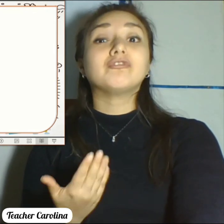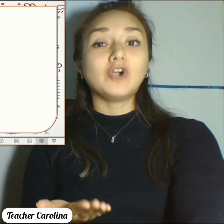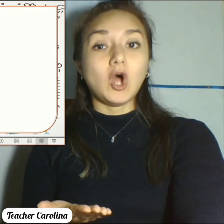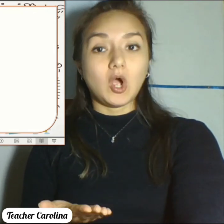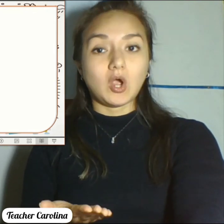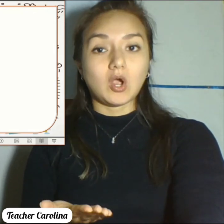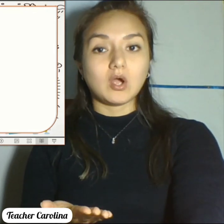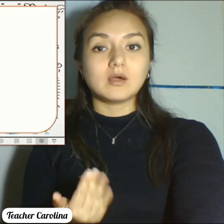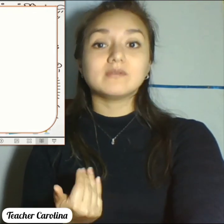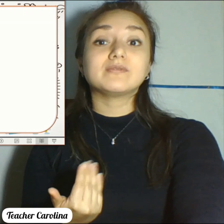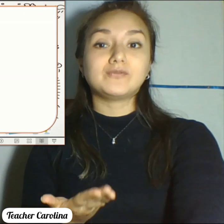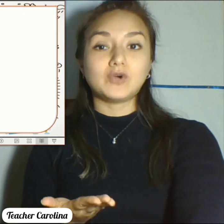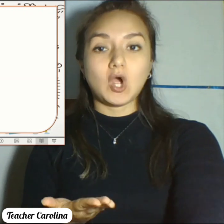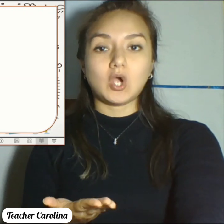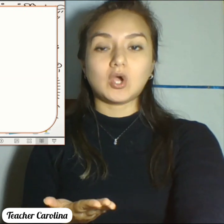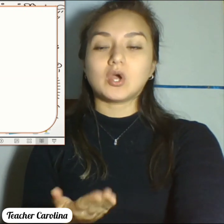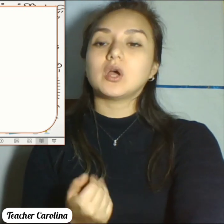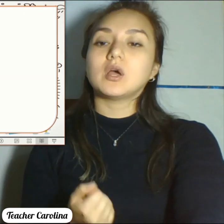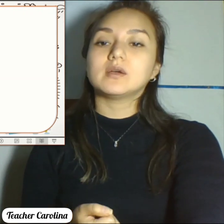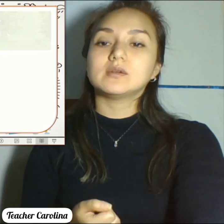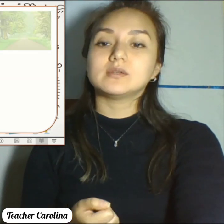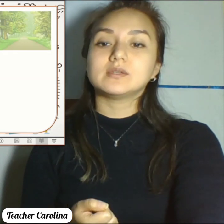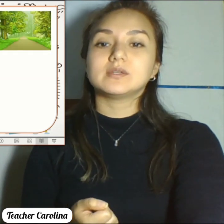Frog, frog.